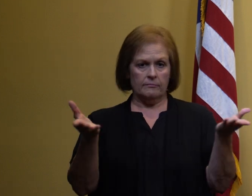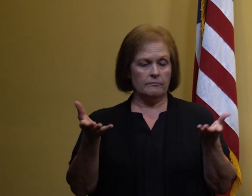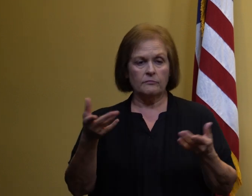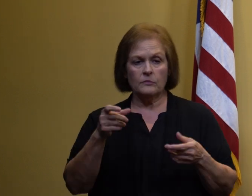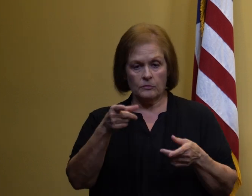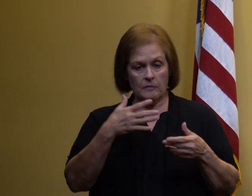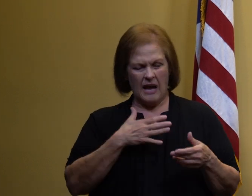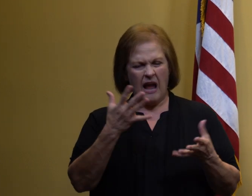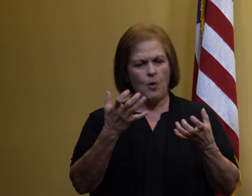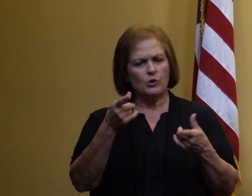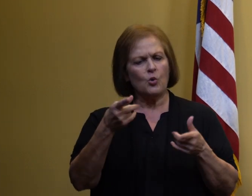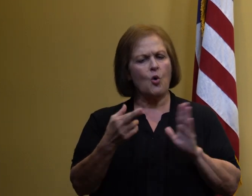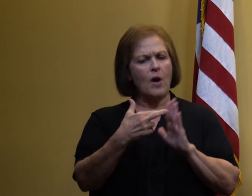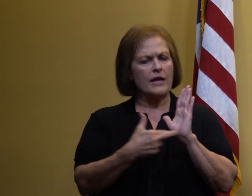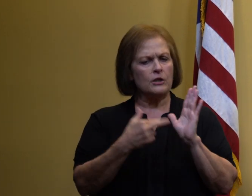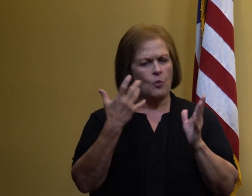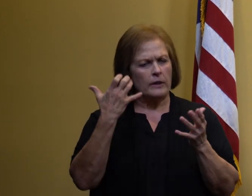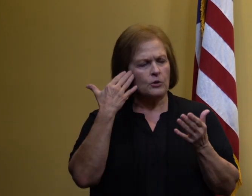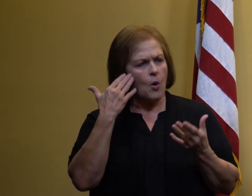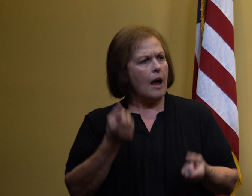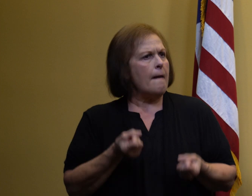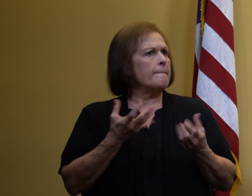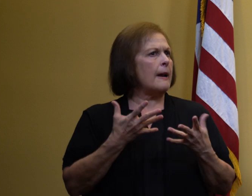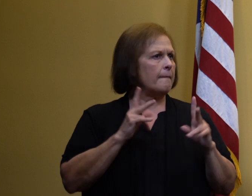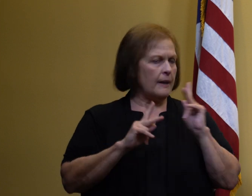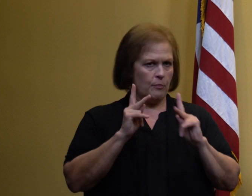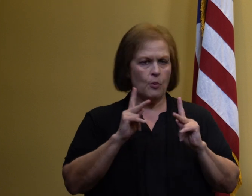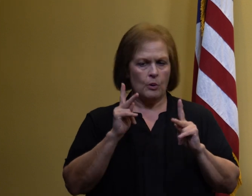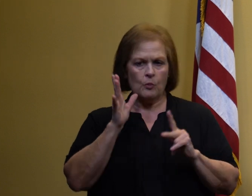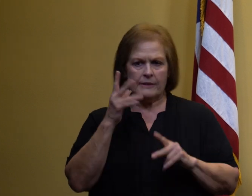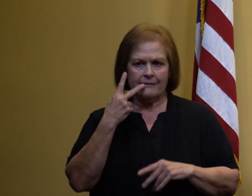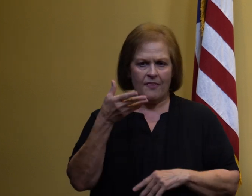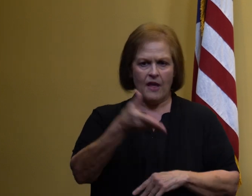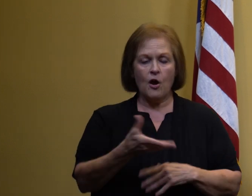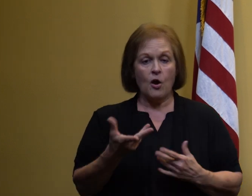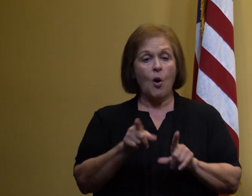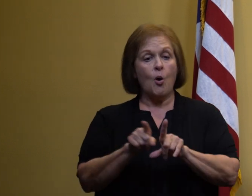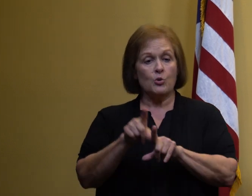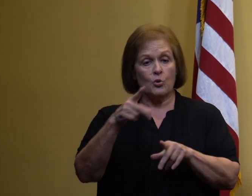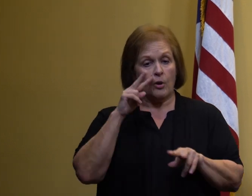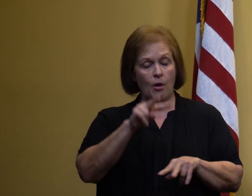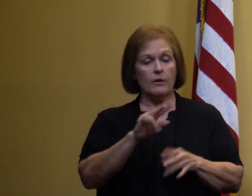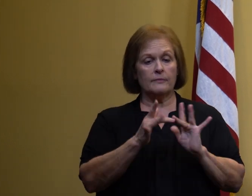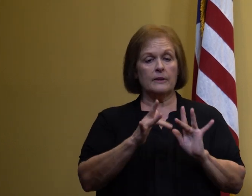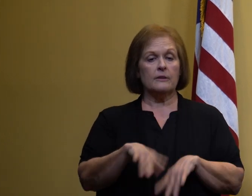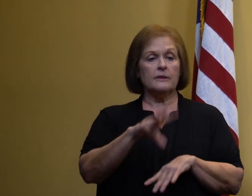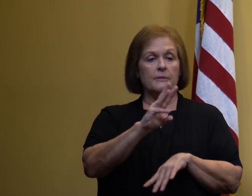folks to register because we want to just measure the impact that we see on the ground. And you can also visit the